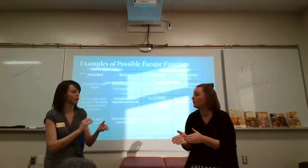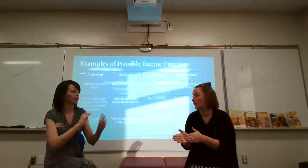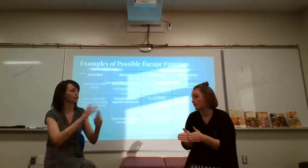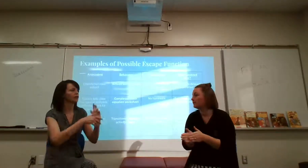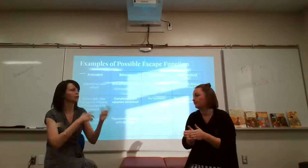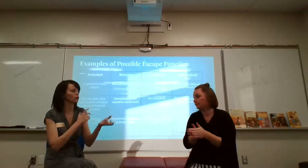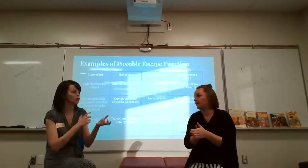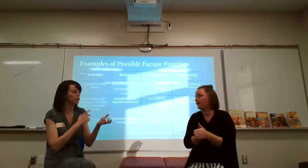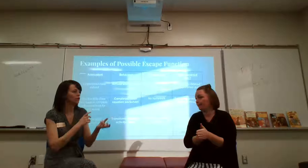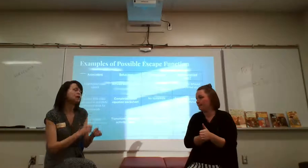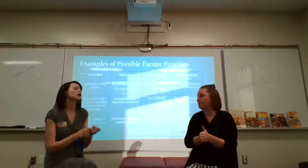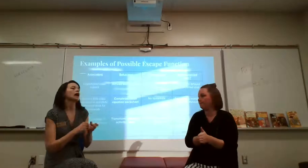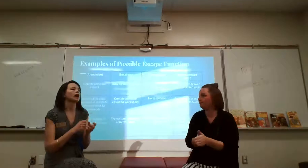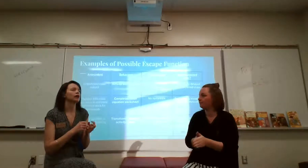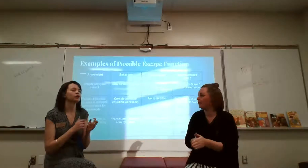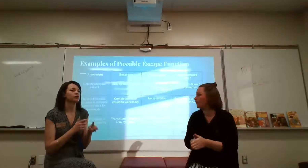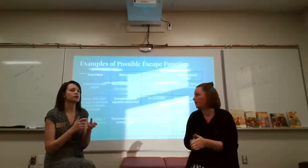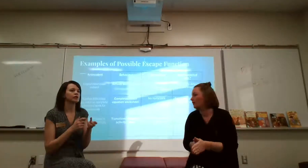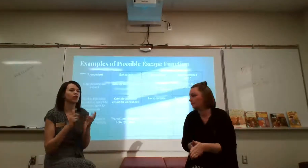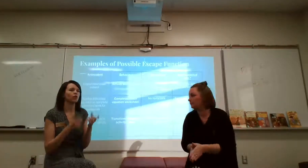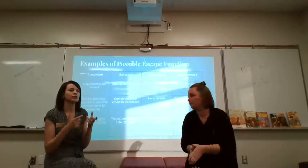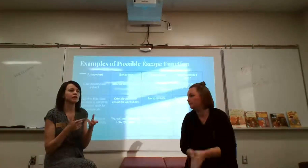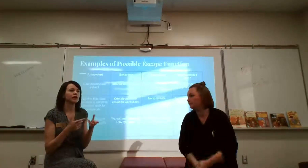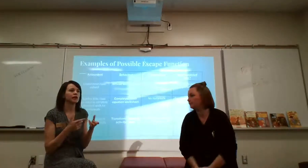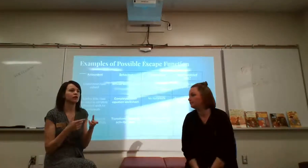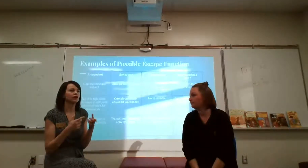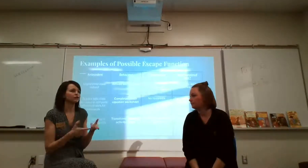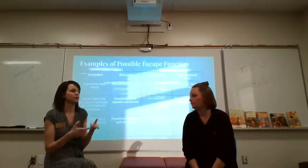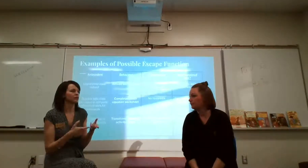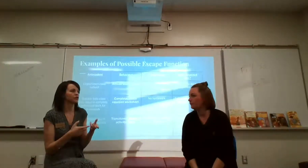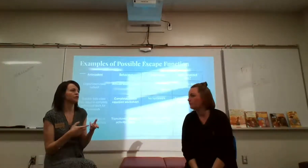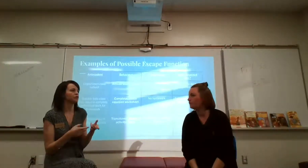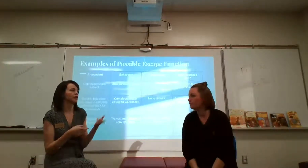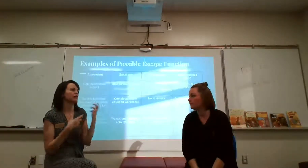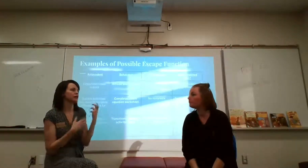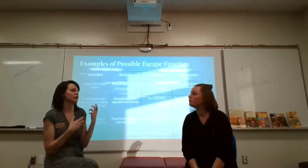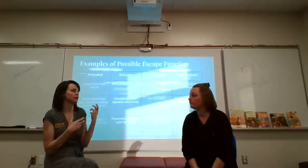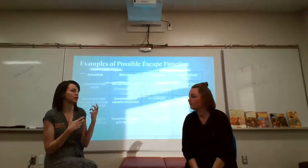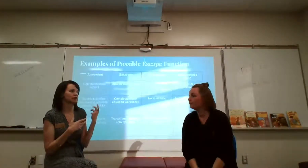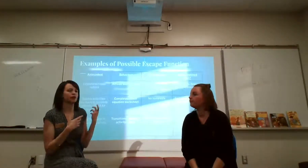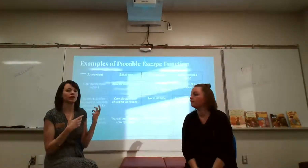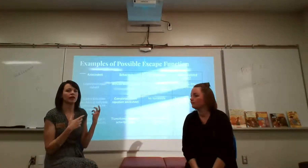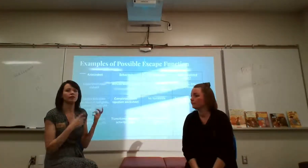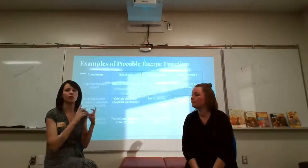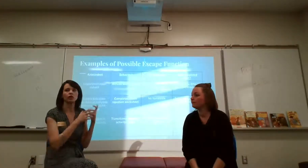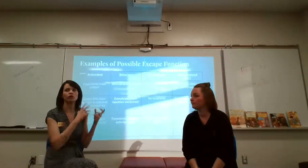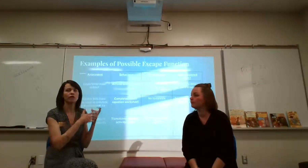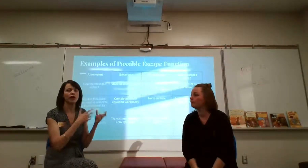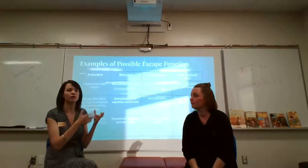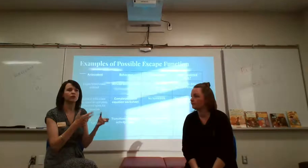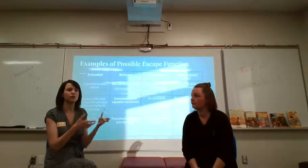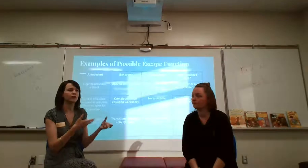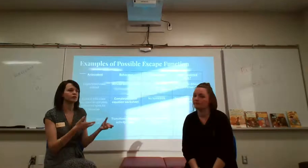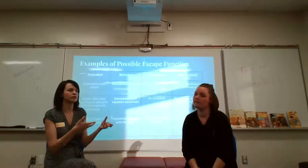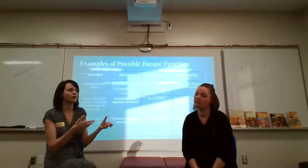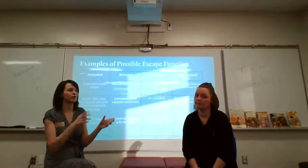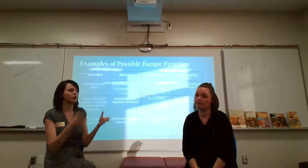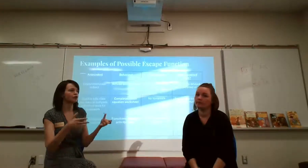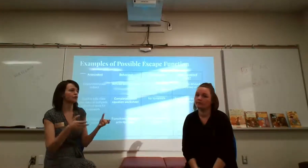Yes. completing the worksheet, versus always thinking of it in terms of a challenging behavior like being late for class. So you'll find throughout these functions